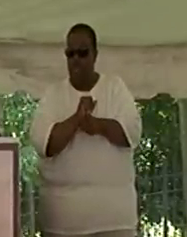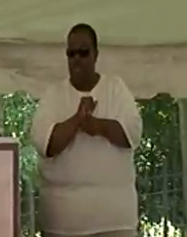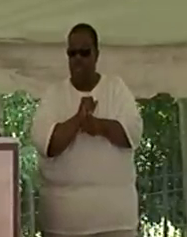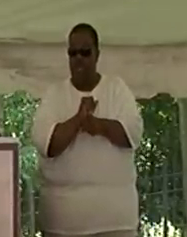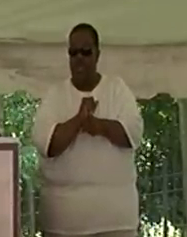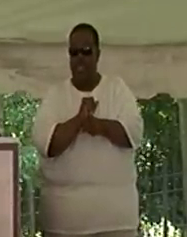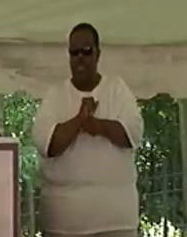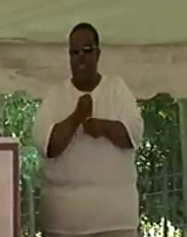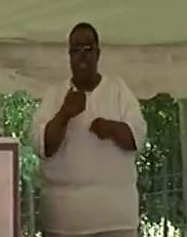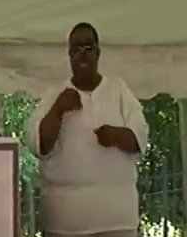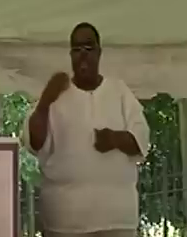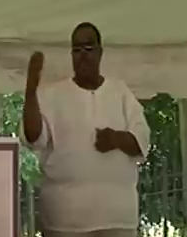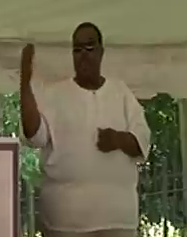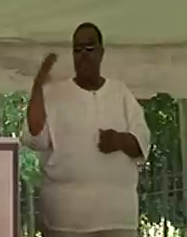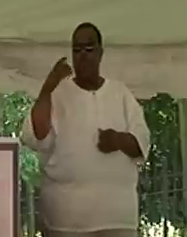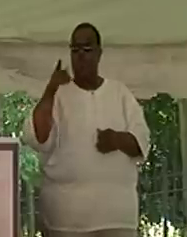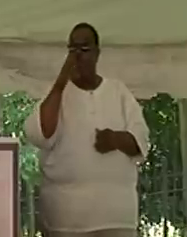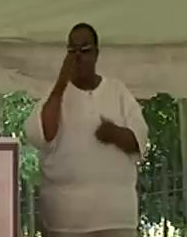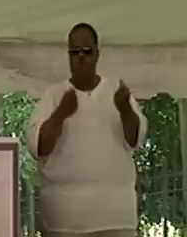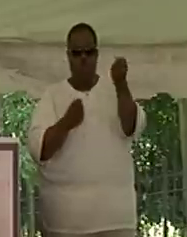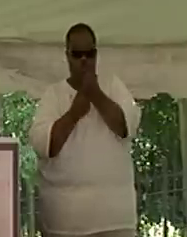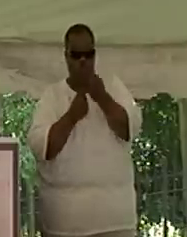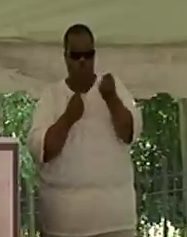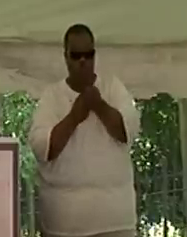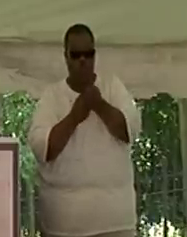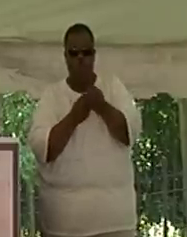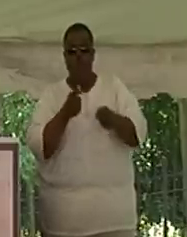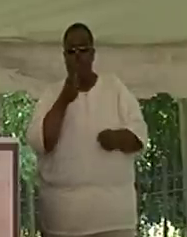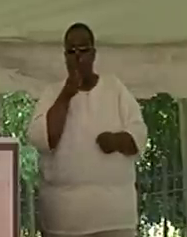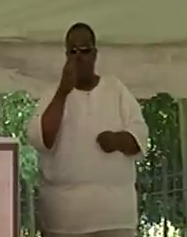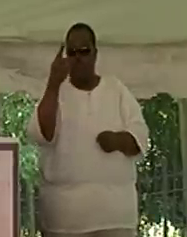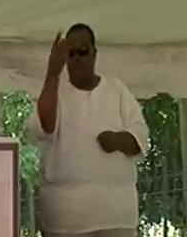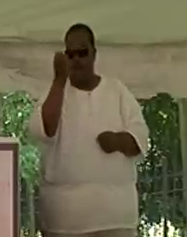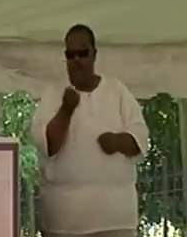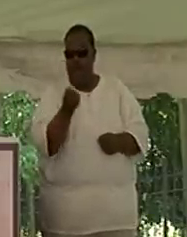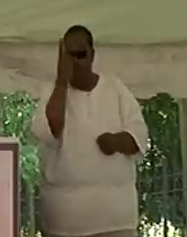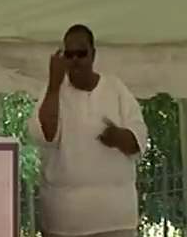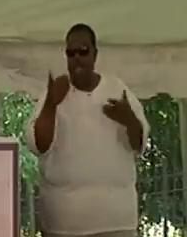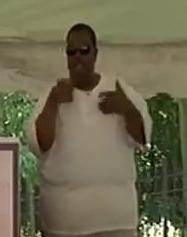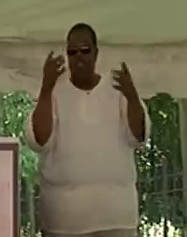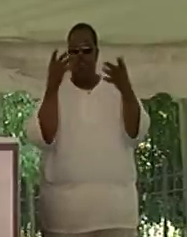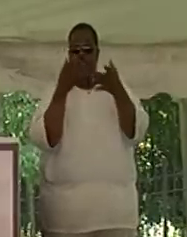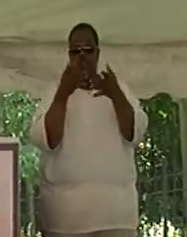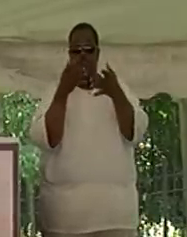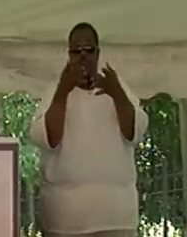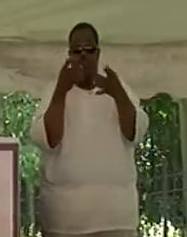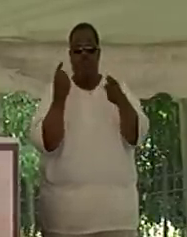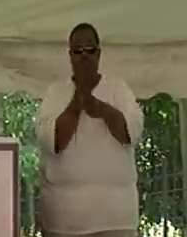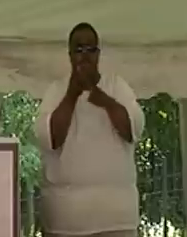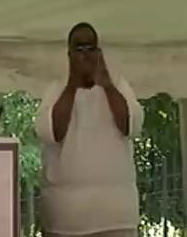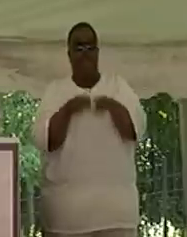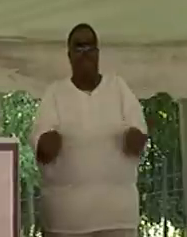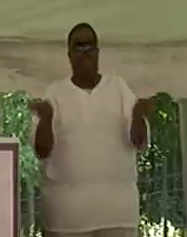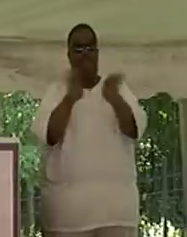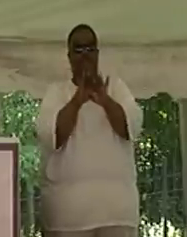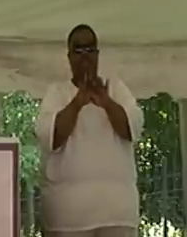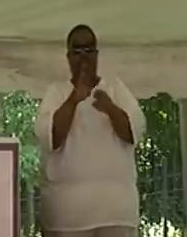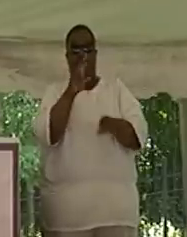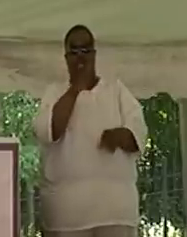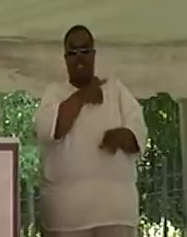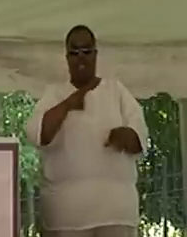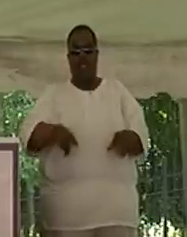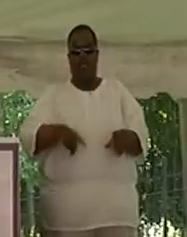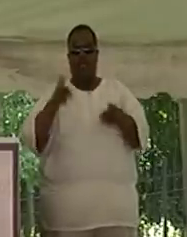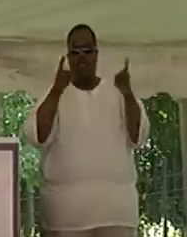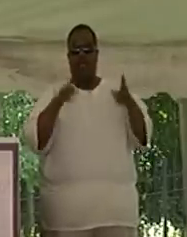to have a boss who would support me and who would get it and who had the right values. And he picked an outstanding deputy mayor, who's really